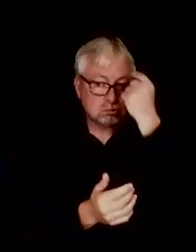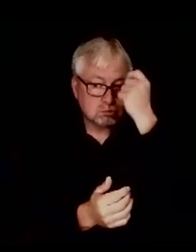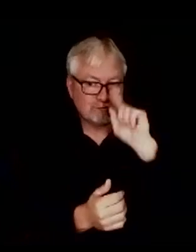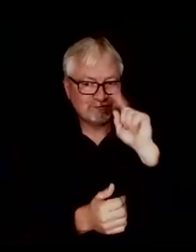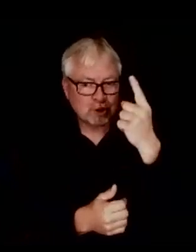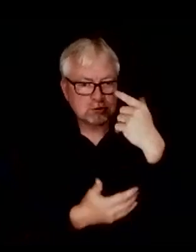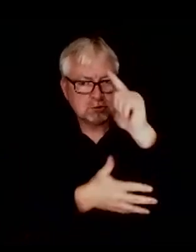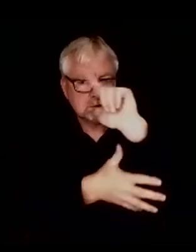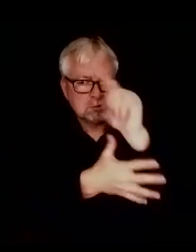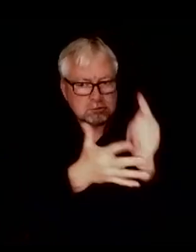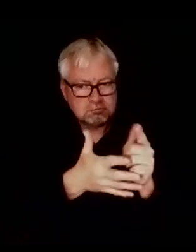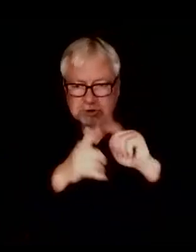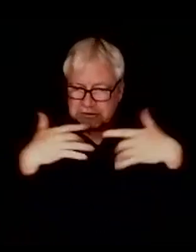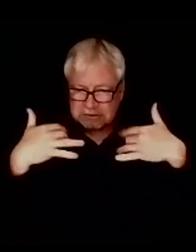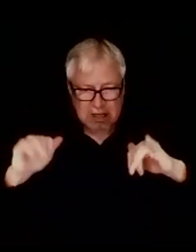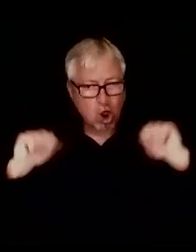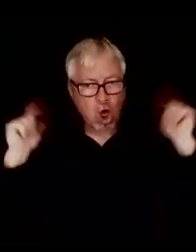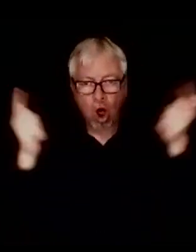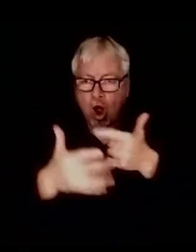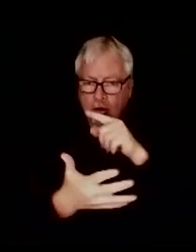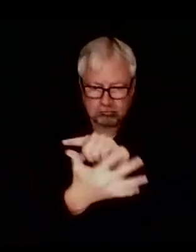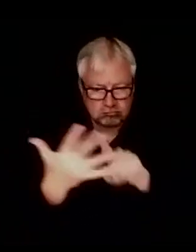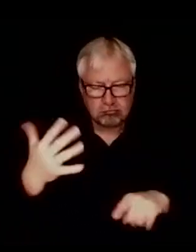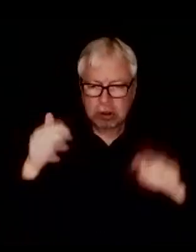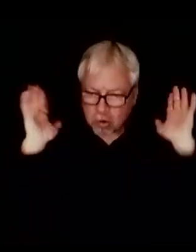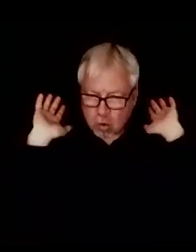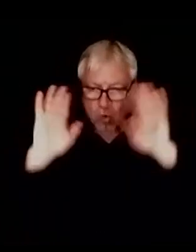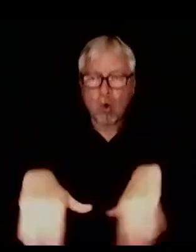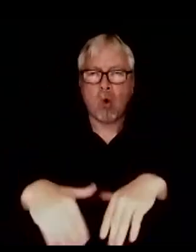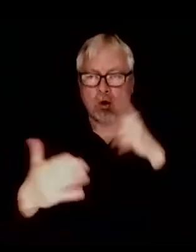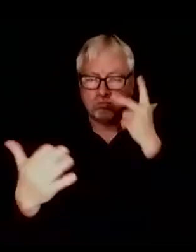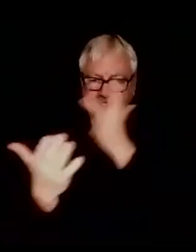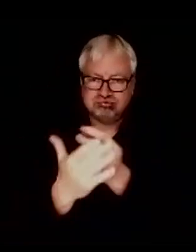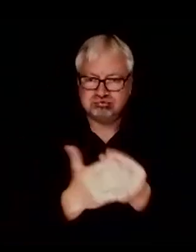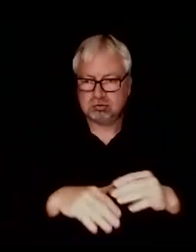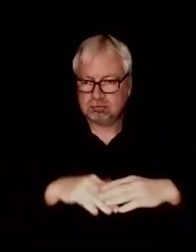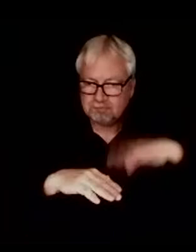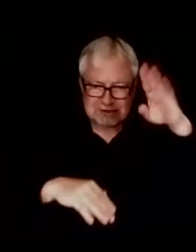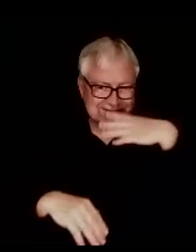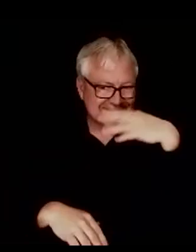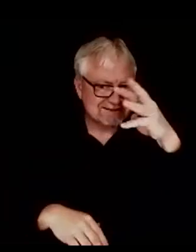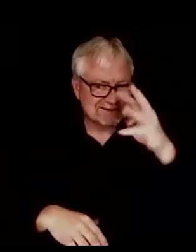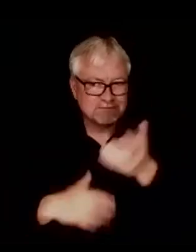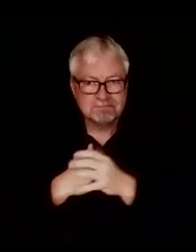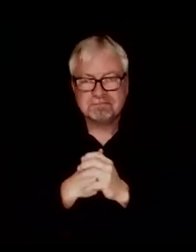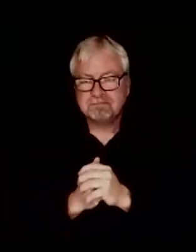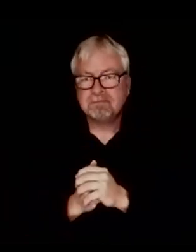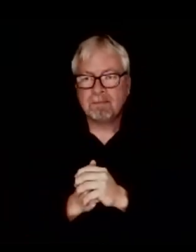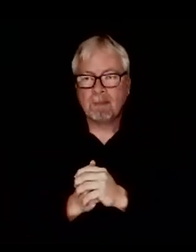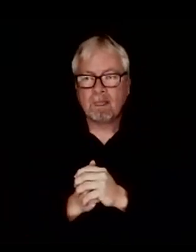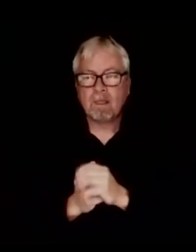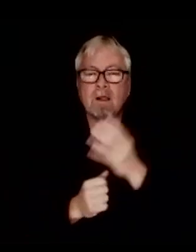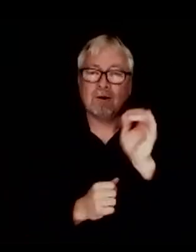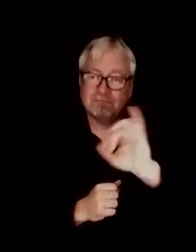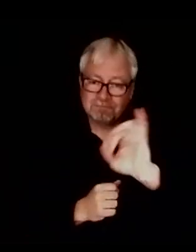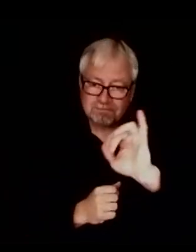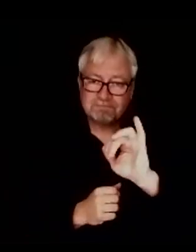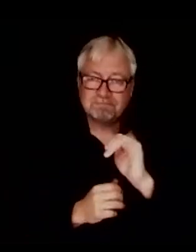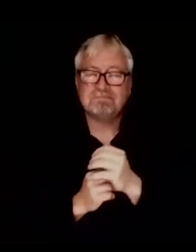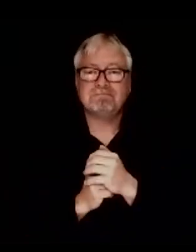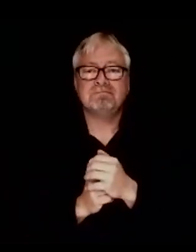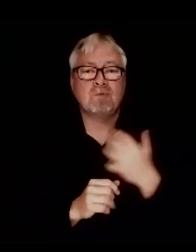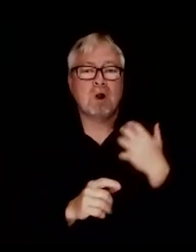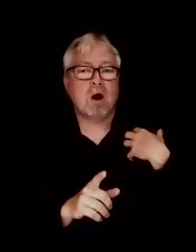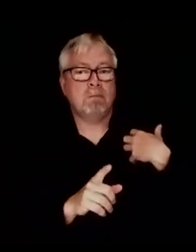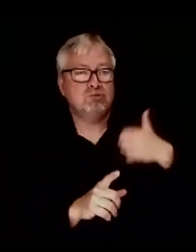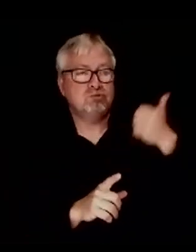to everyone. And then the second point I'd make to the commissioners, better to get it now than to wait. I think a